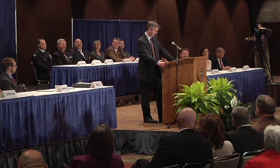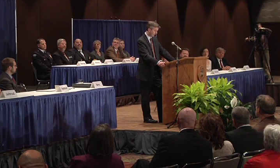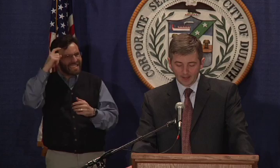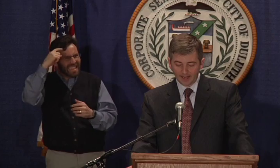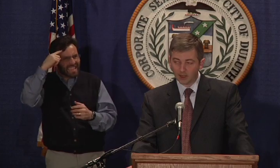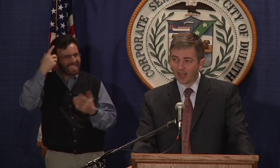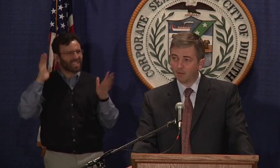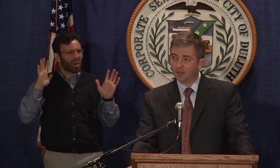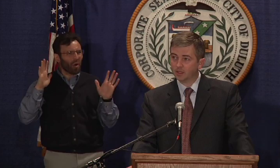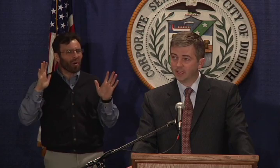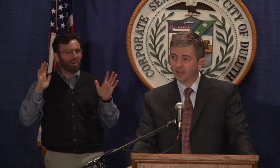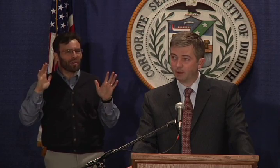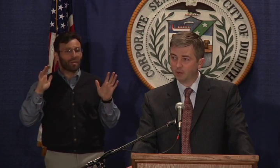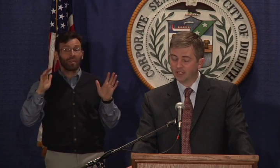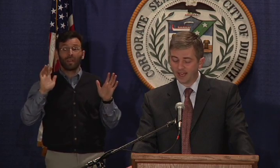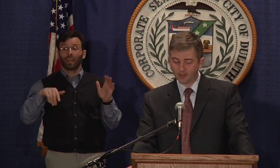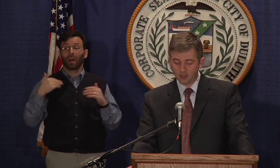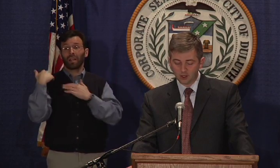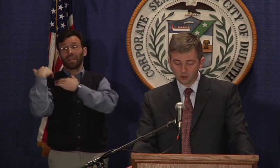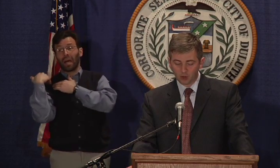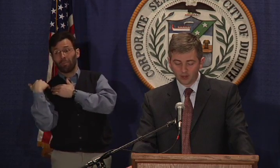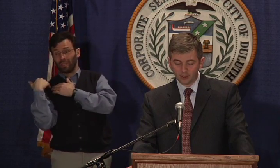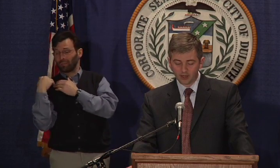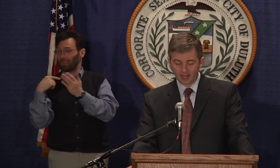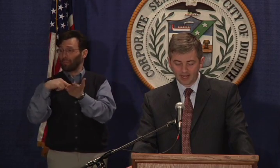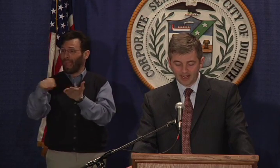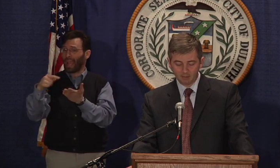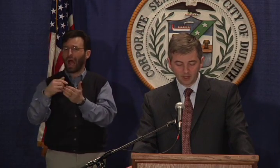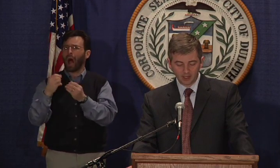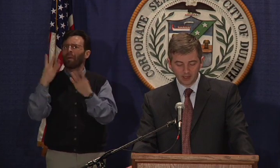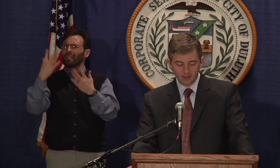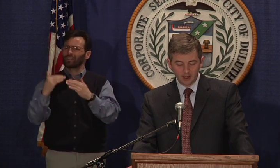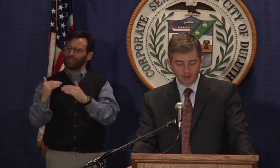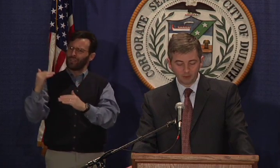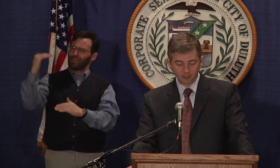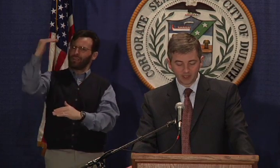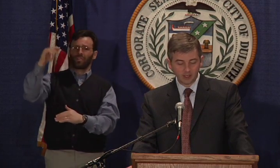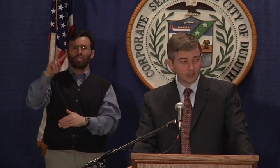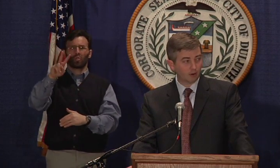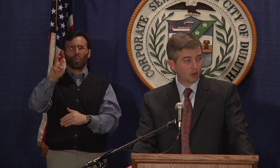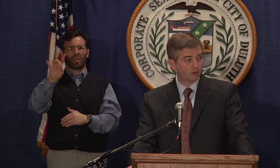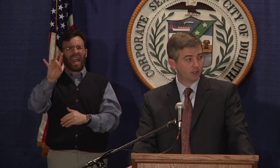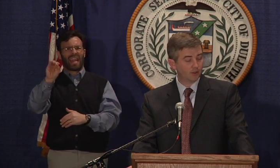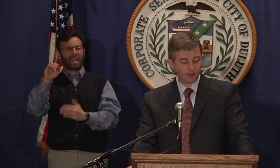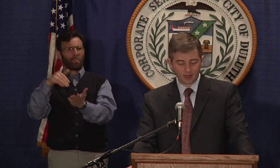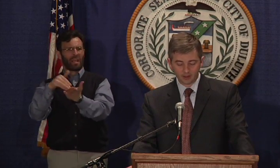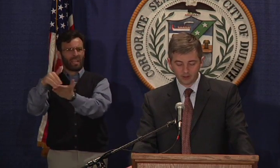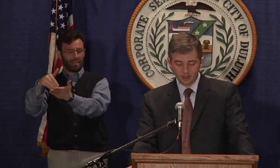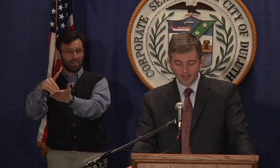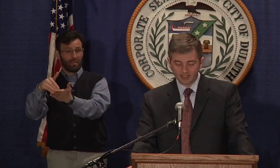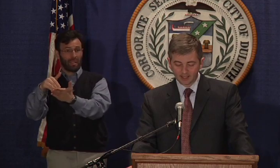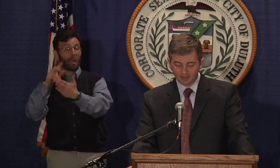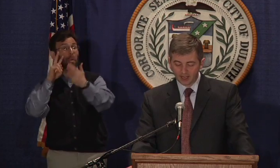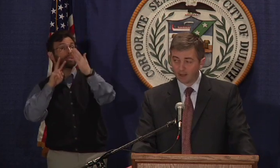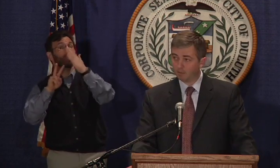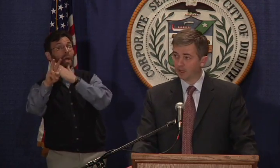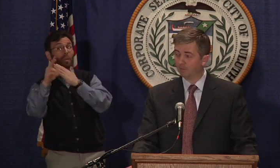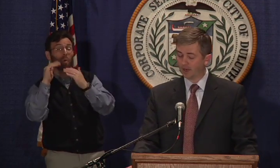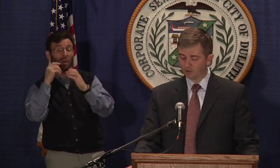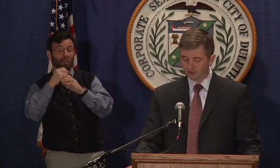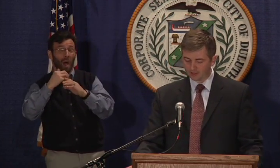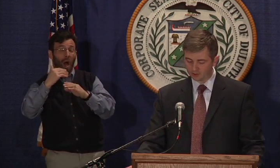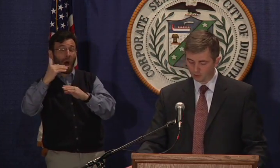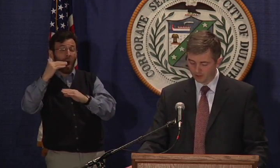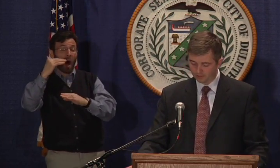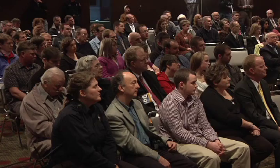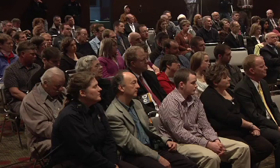drugs, and a liability that was at $280 million and projected to grow to $378 million